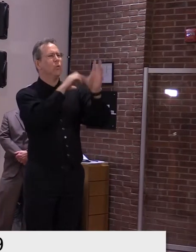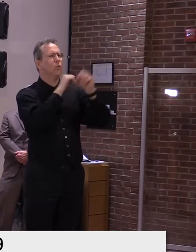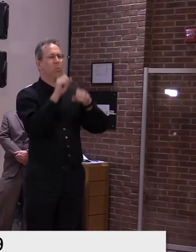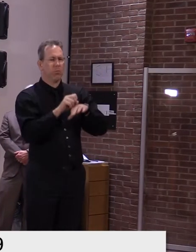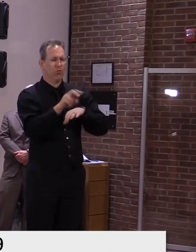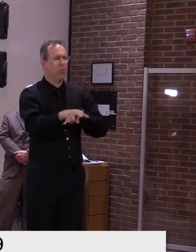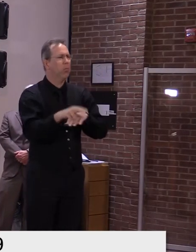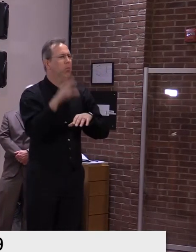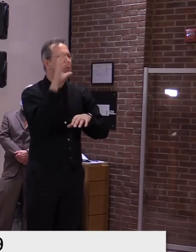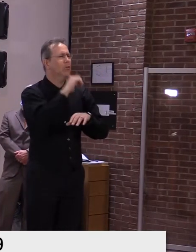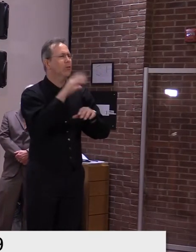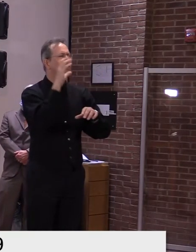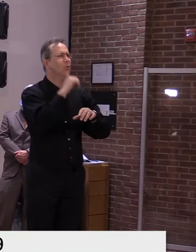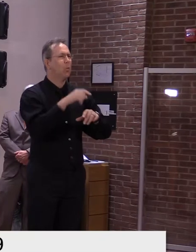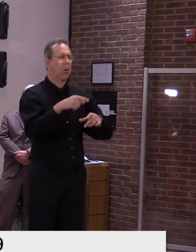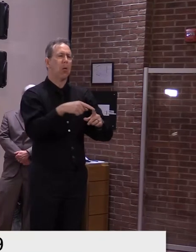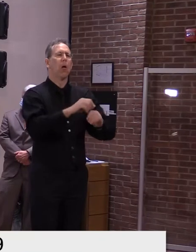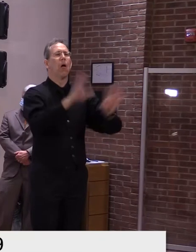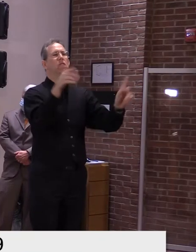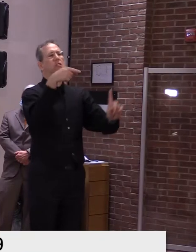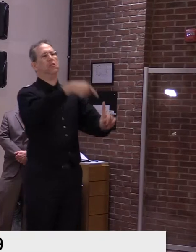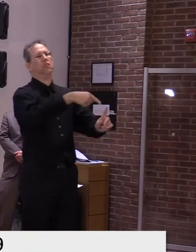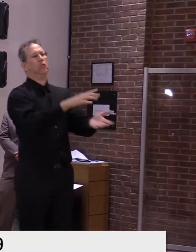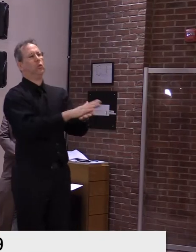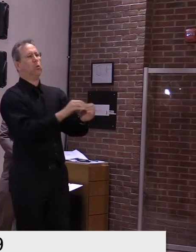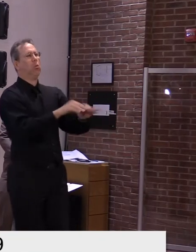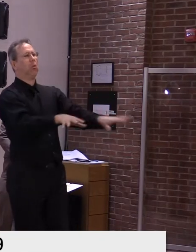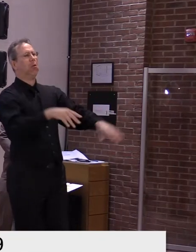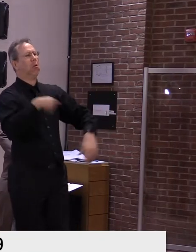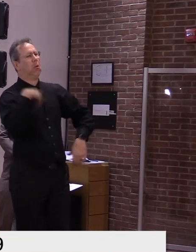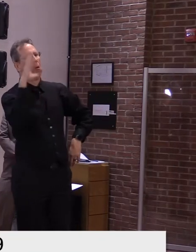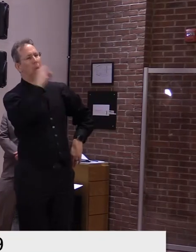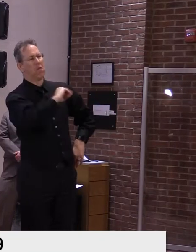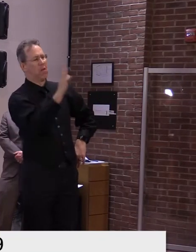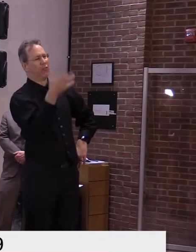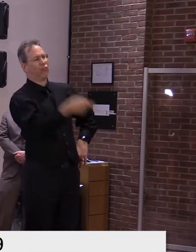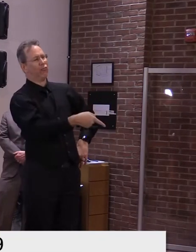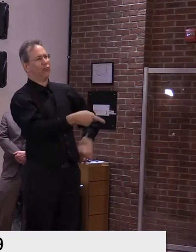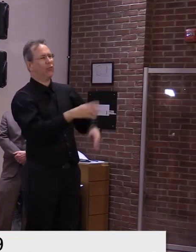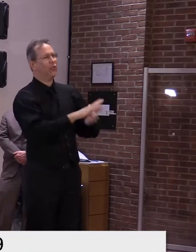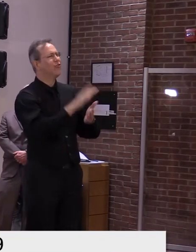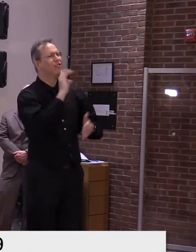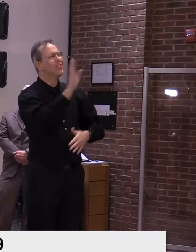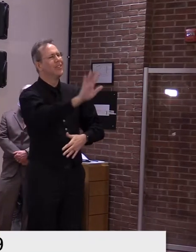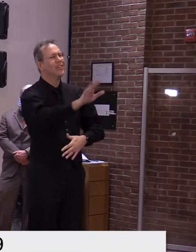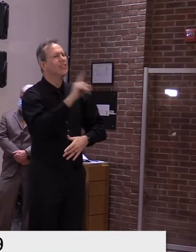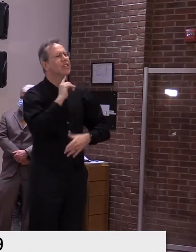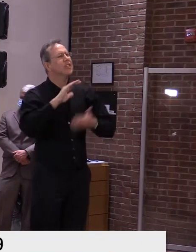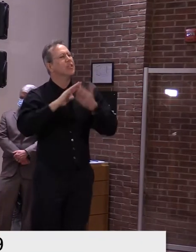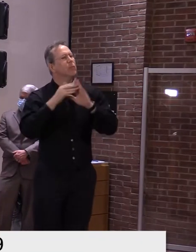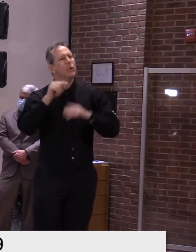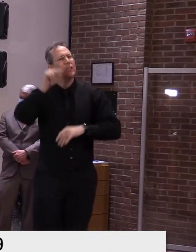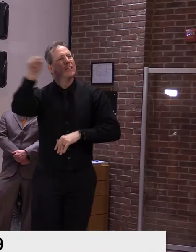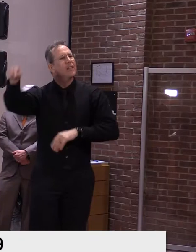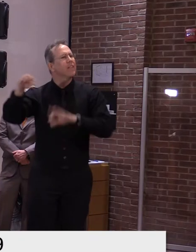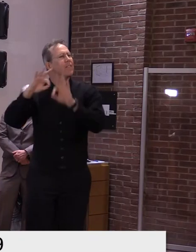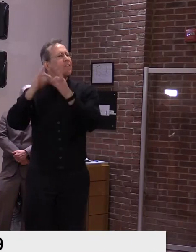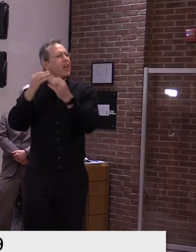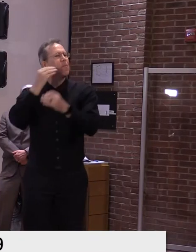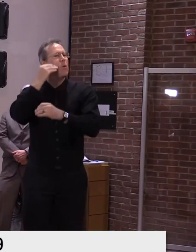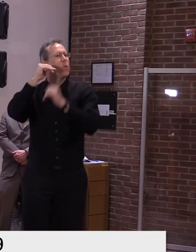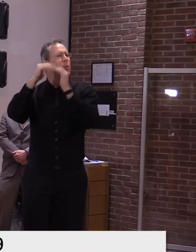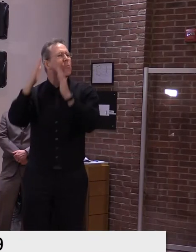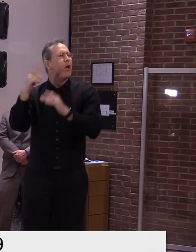from the outside in. So it's about the community, their families, and they're bringing it into the school. And so that's